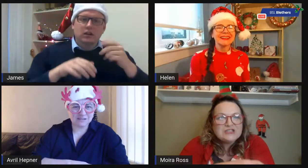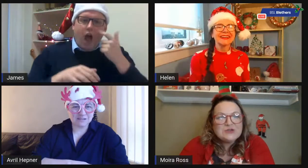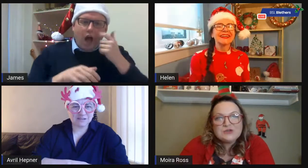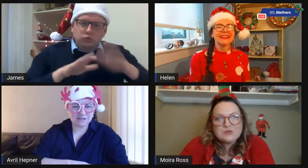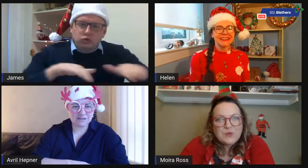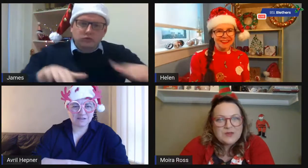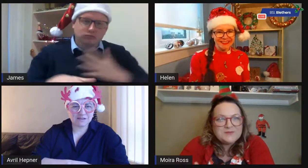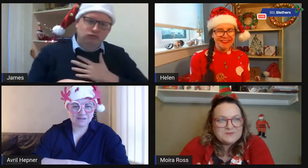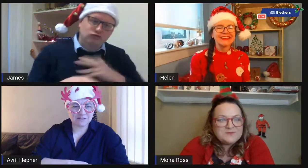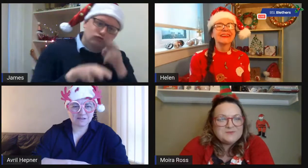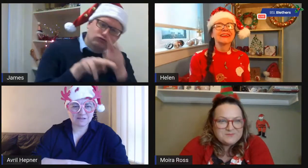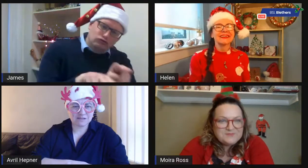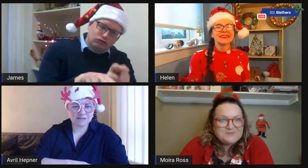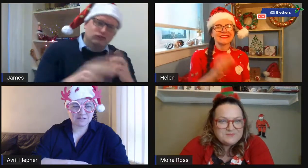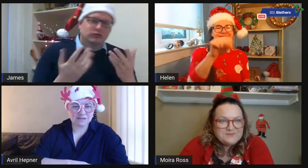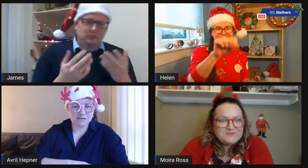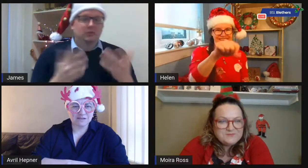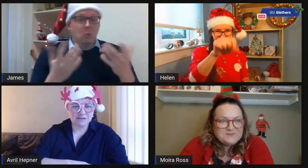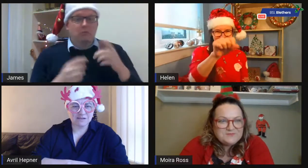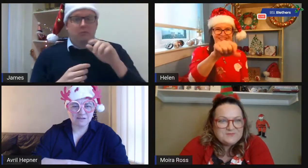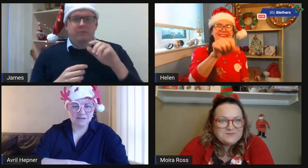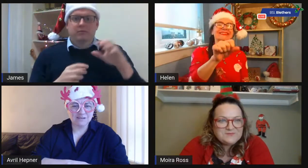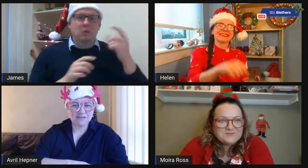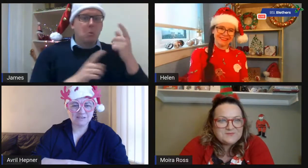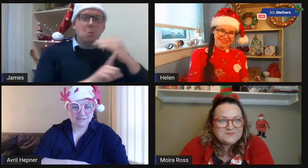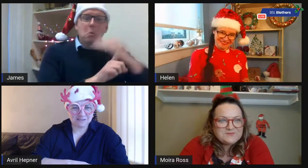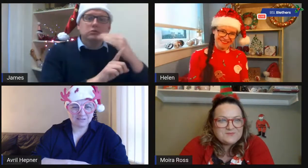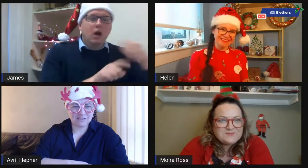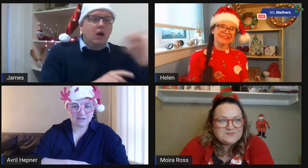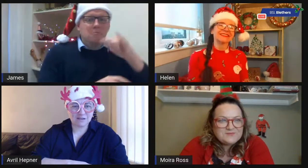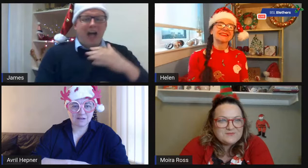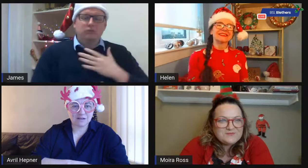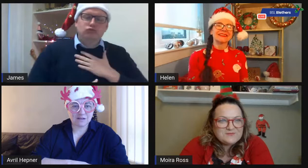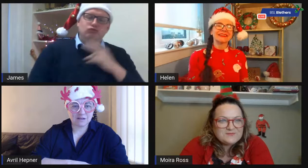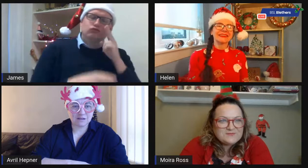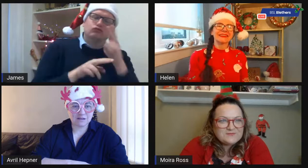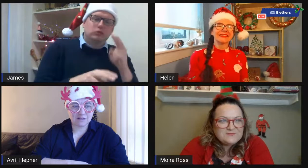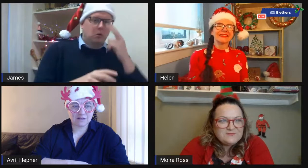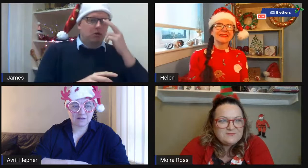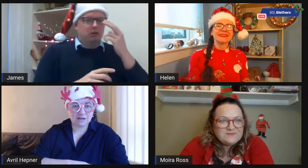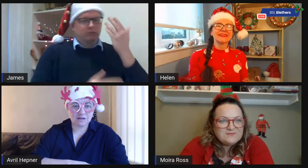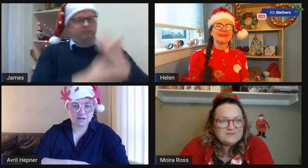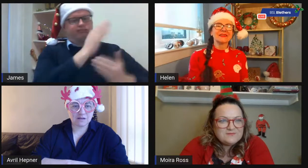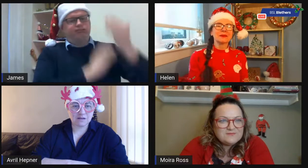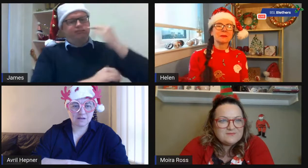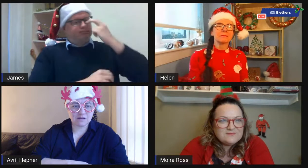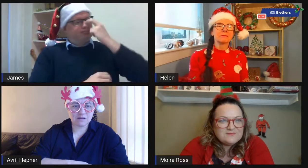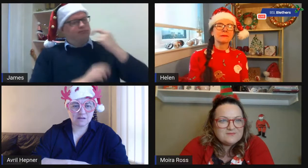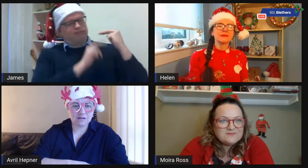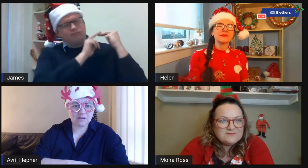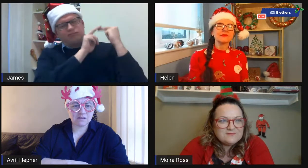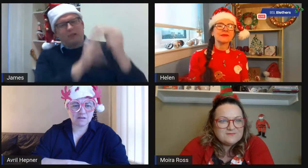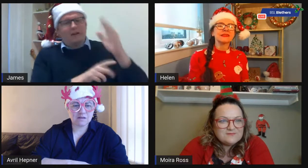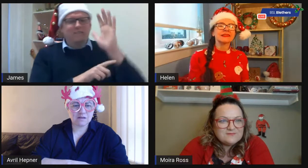Go. And that's really good for the younger children. But the older children